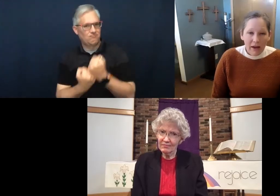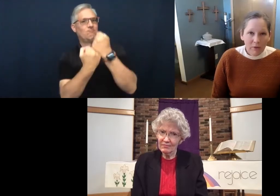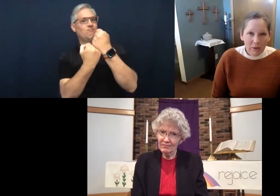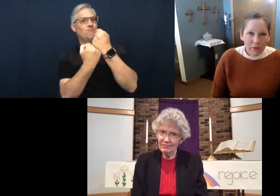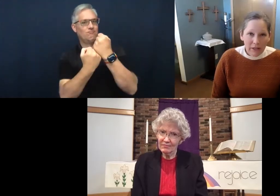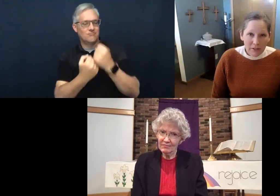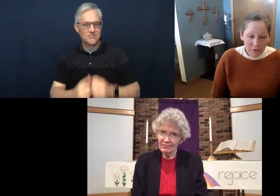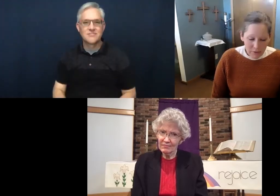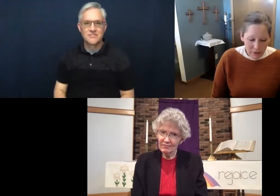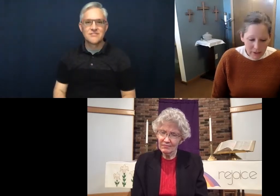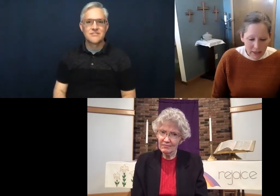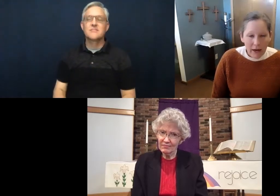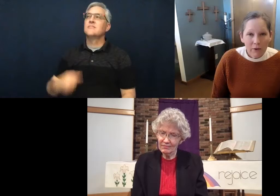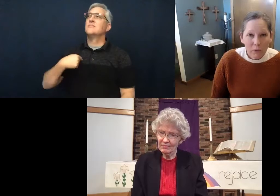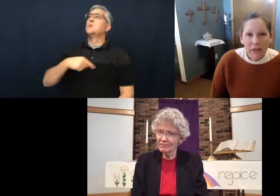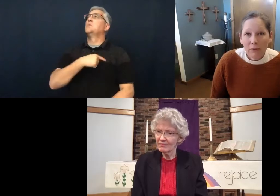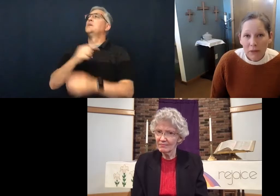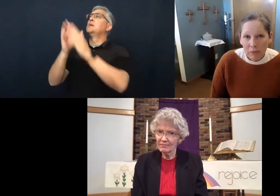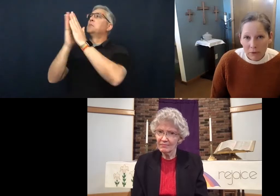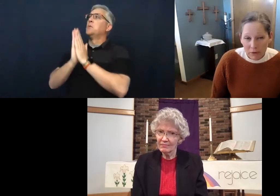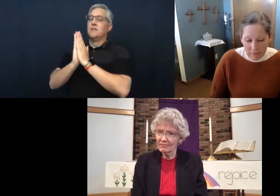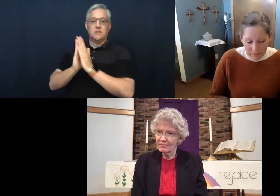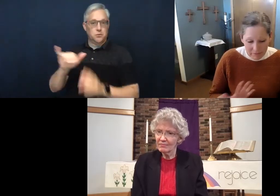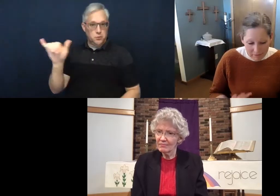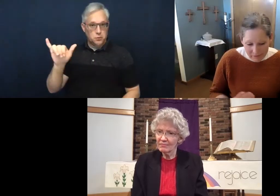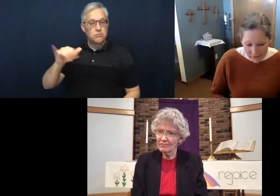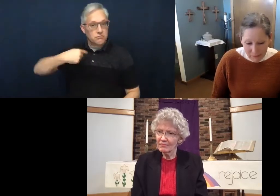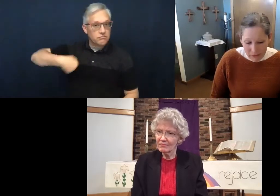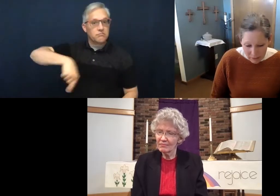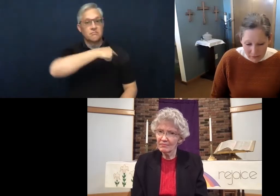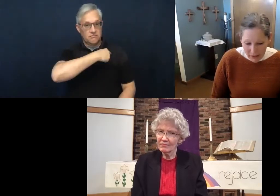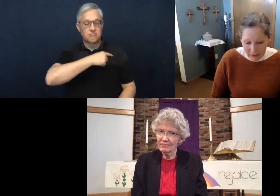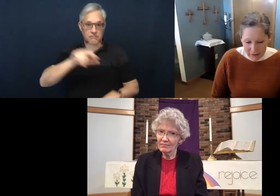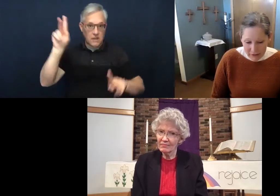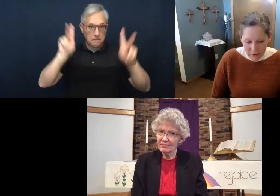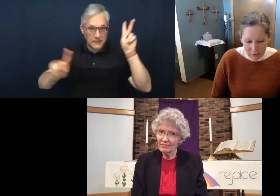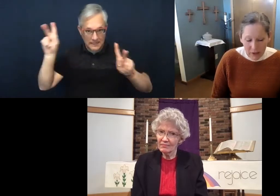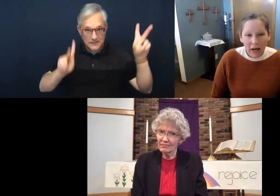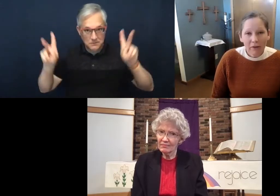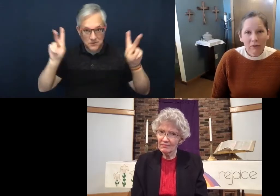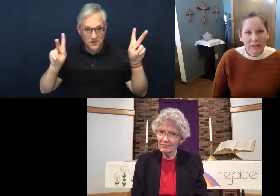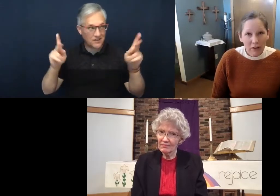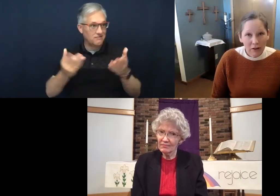And we pray too that we people, the people on this earth, would have